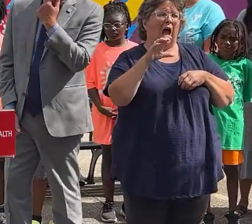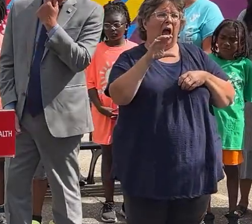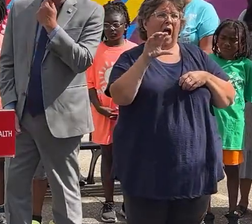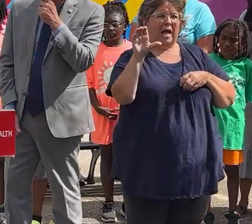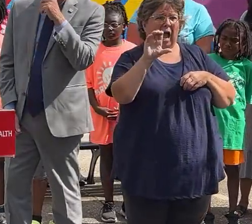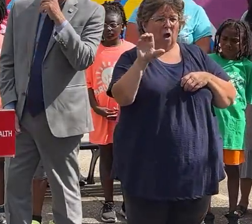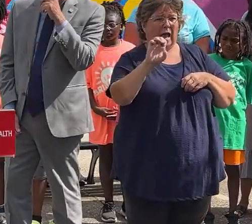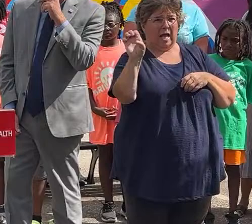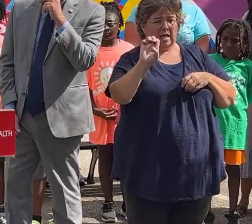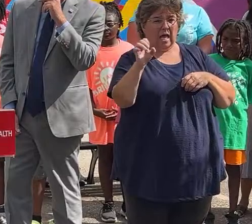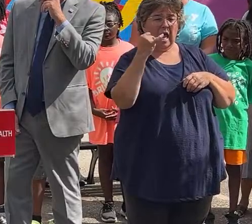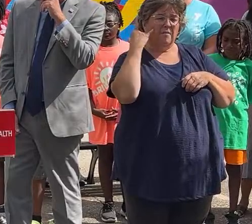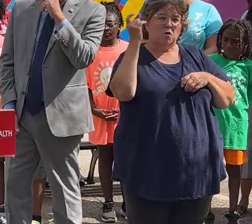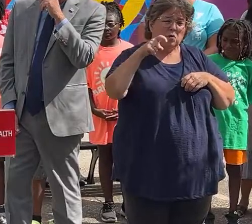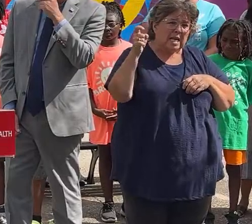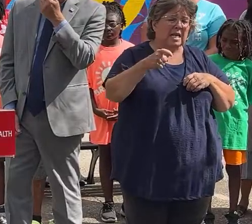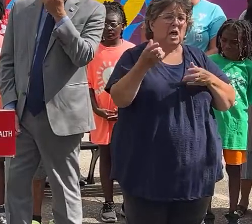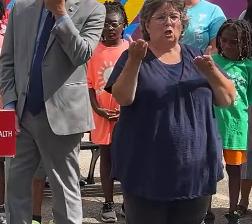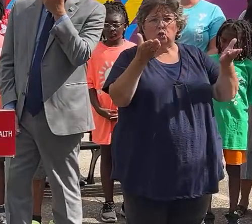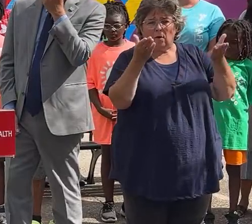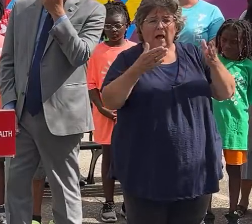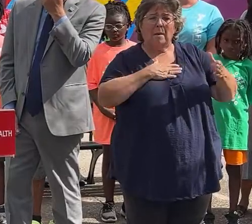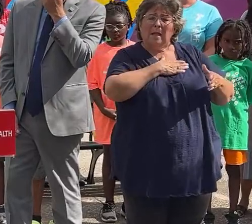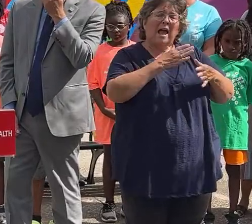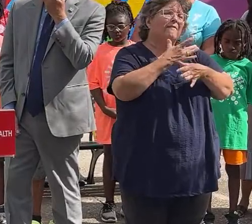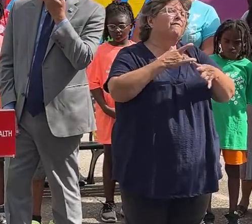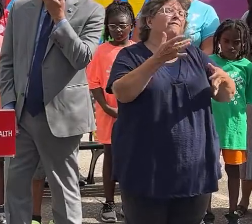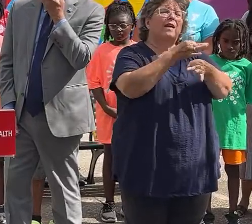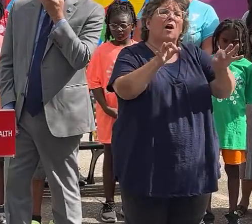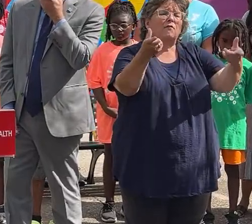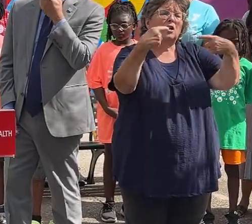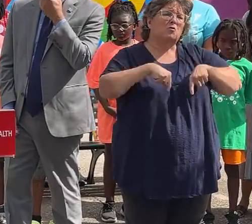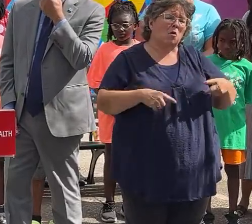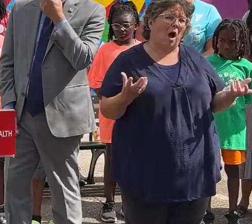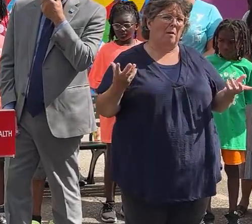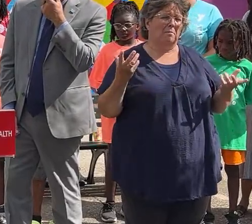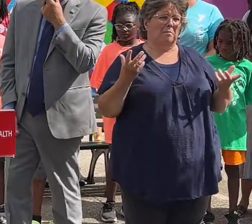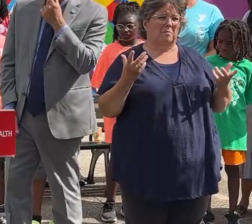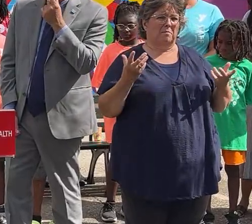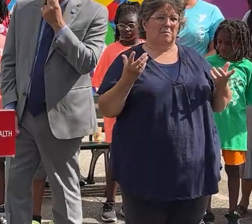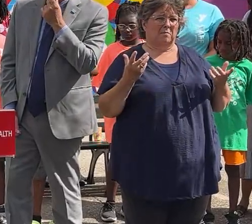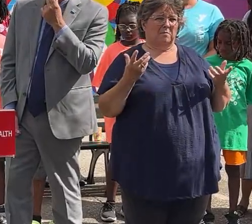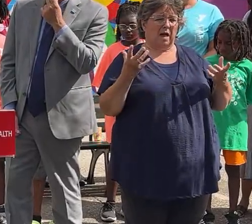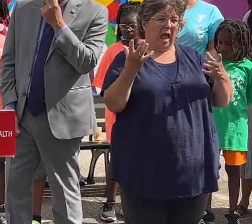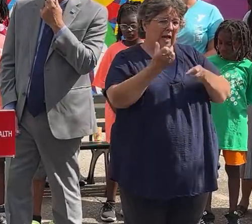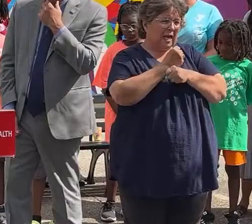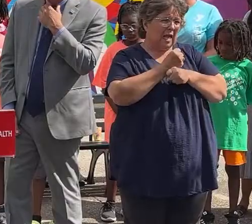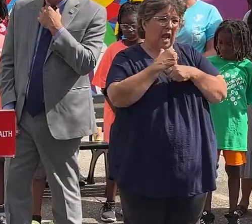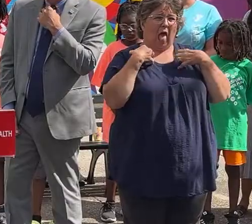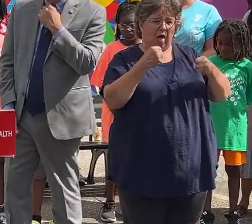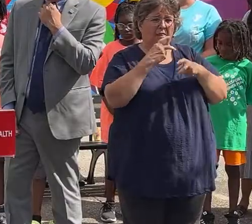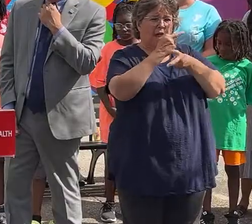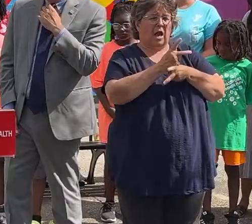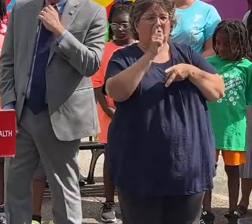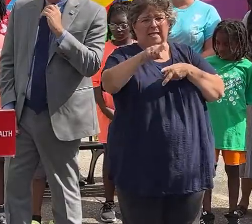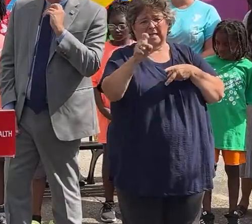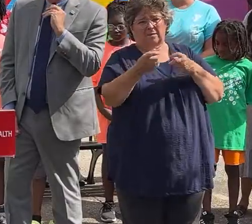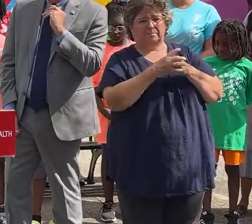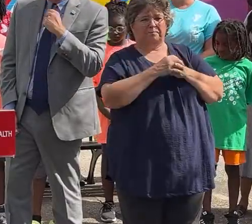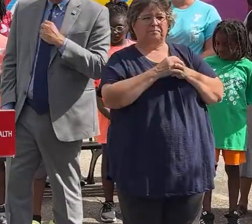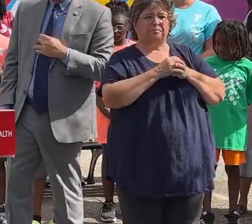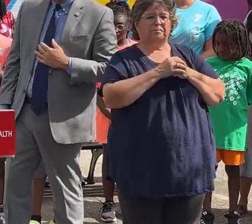need any of the clinical services that I mentioned, please feel free to come on down and get those healthcare needs taken care